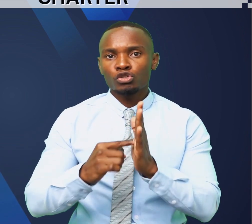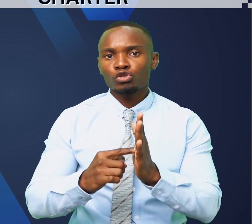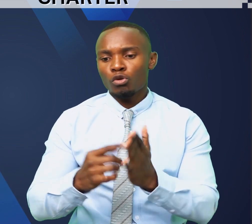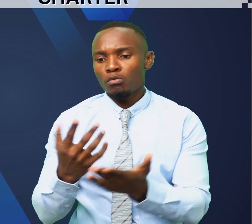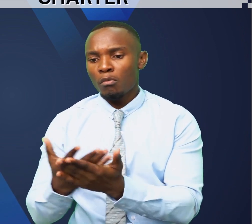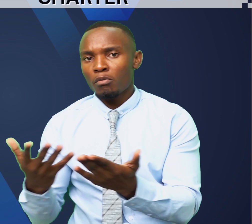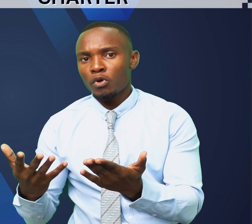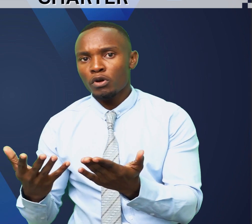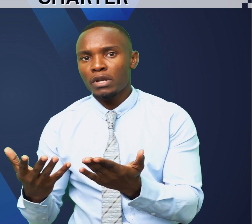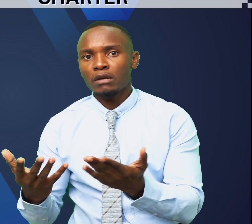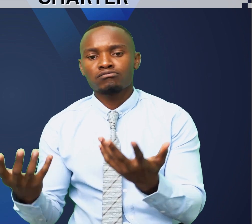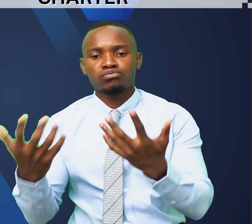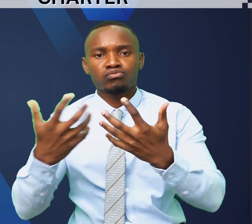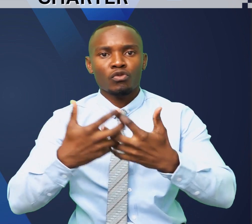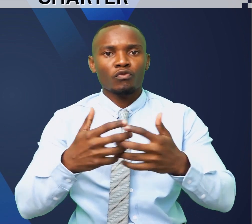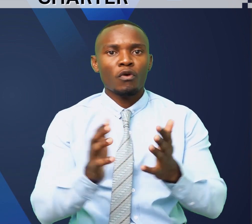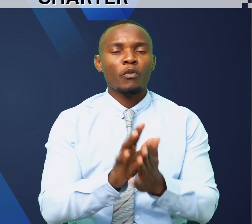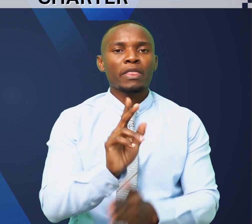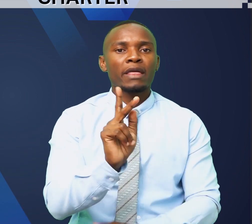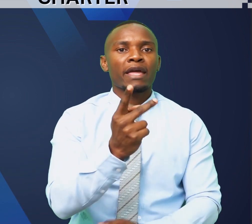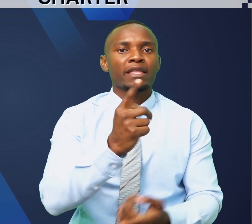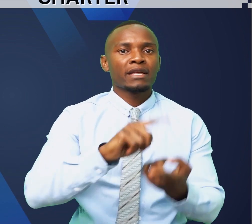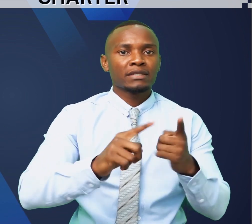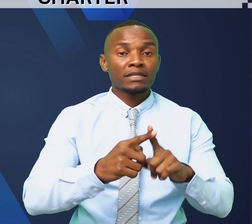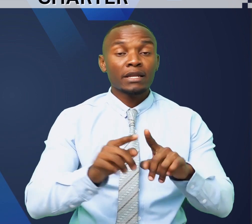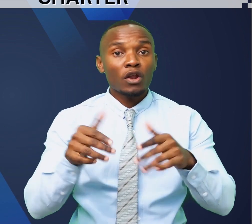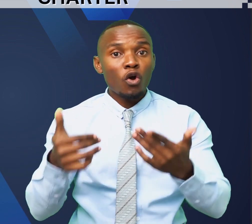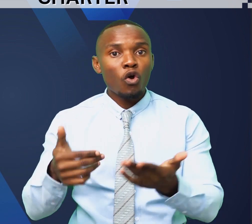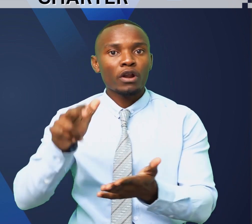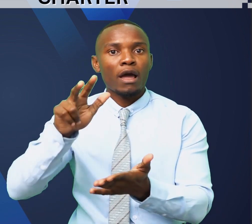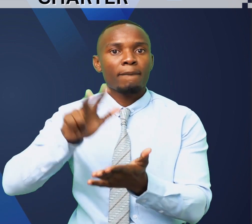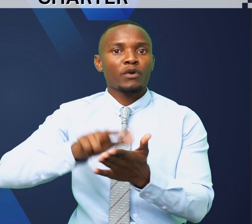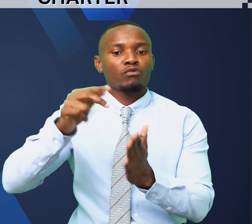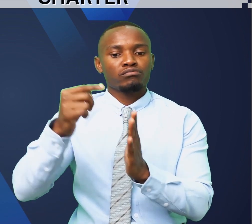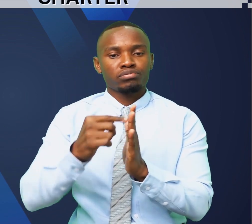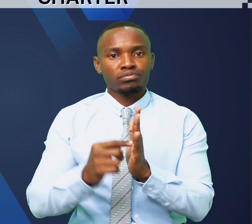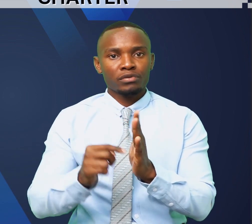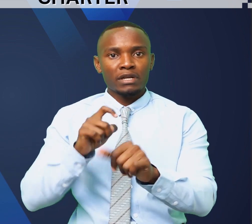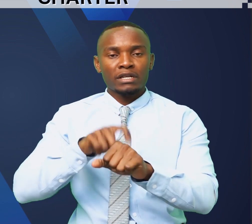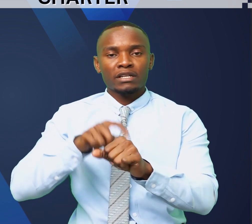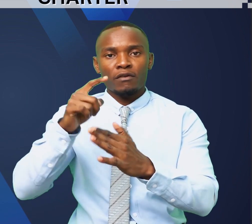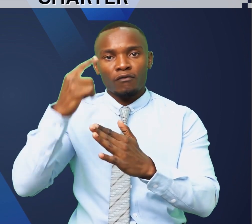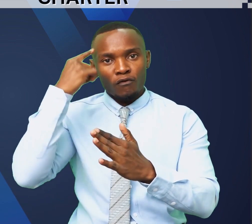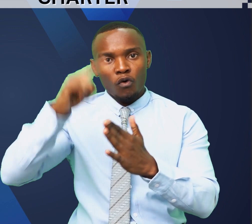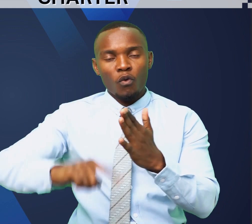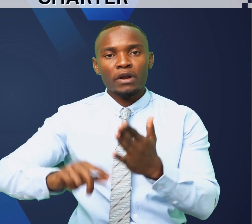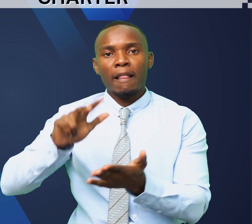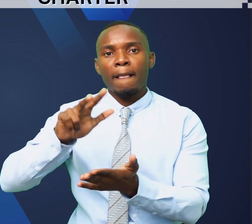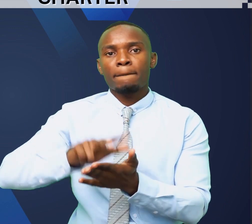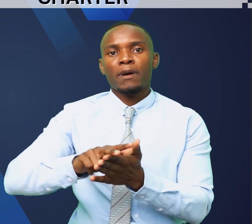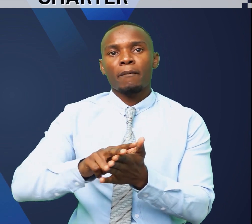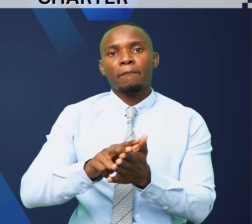of the product to Kenya standards or approved specification during the permit validity period.